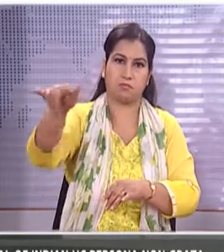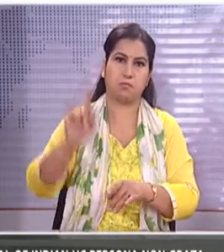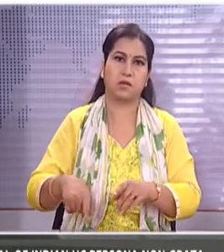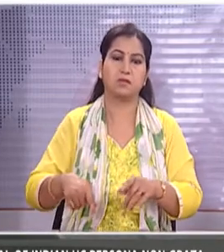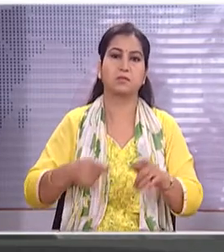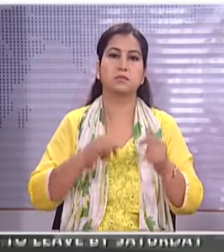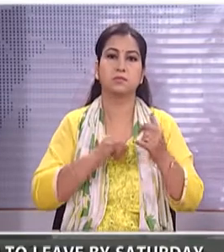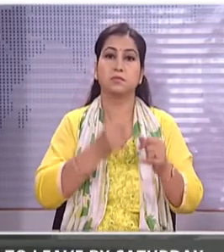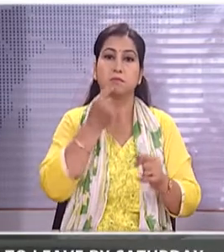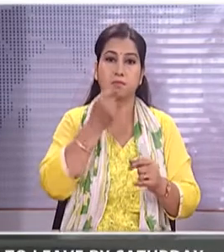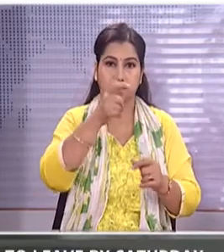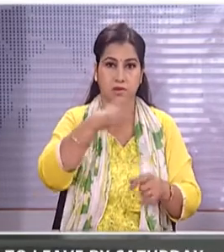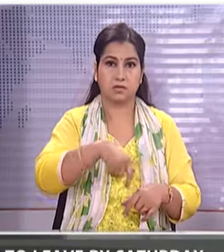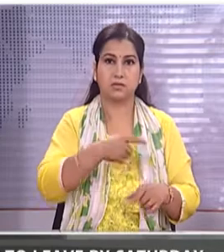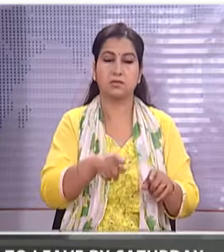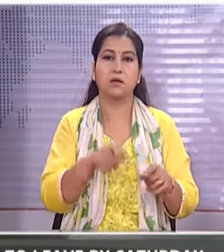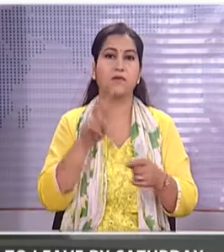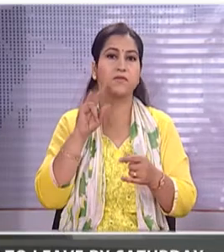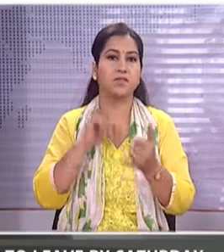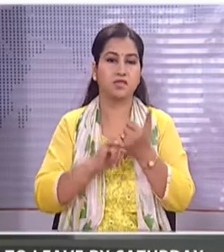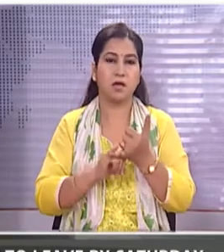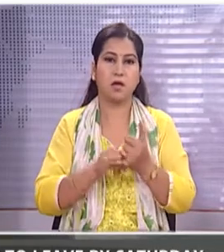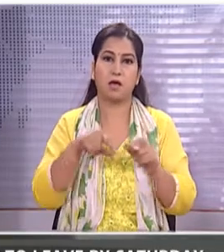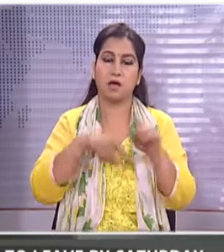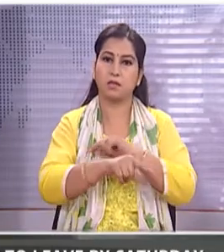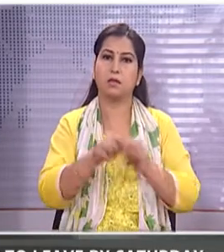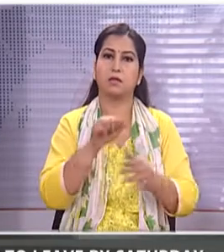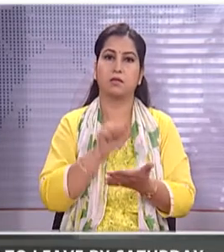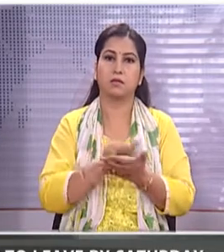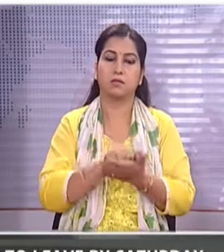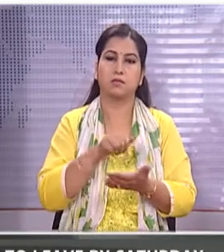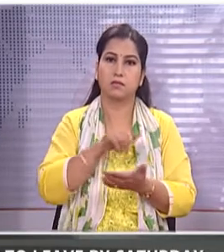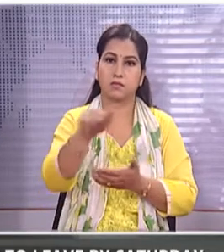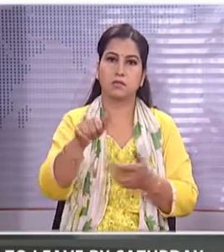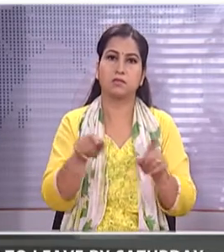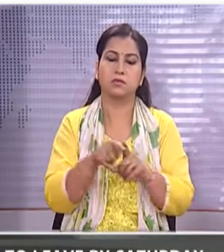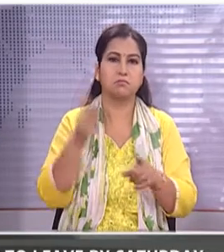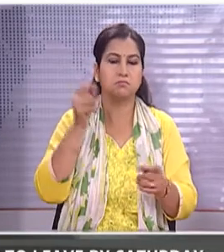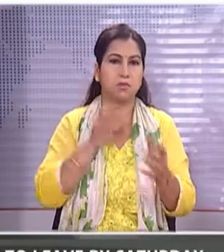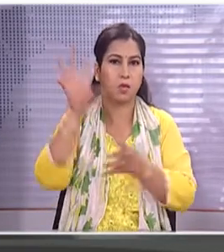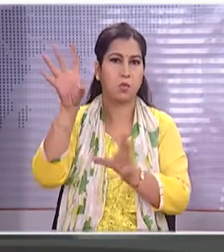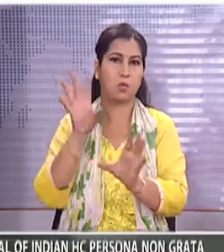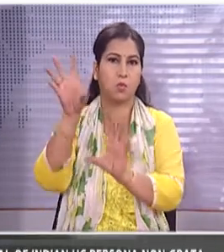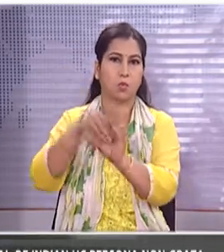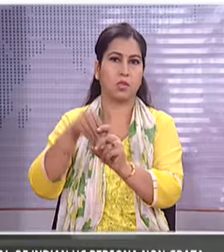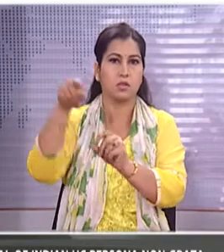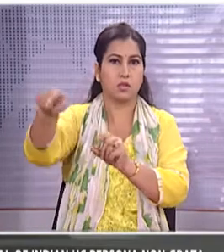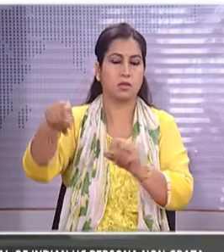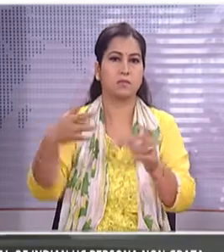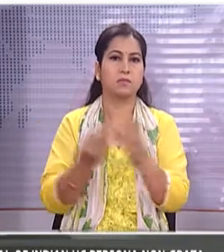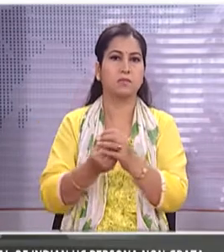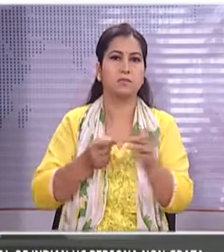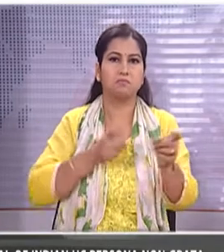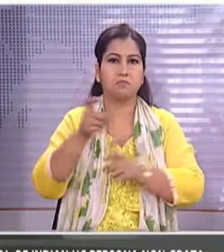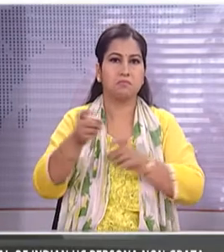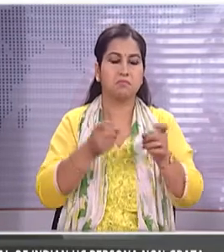The staffer, Akhtar, who had worked in visa section of the High Commission and has diplomatic immunity, was procuring